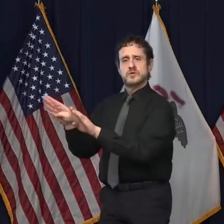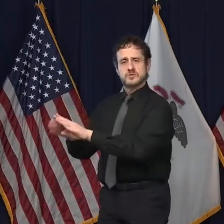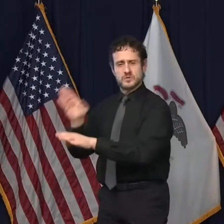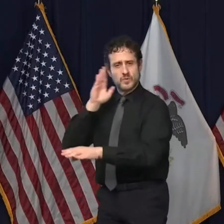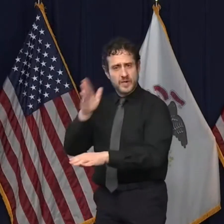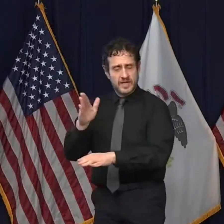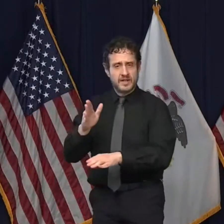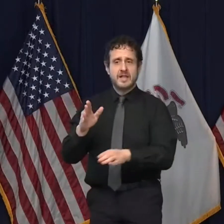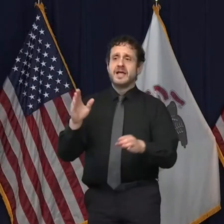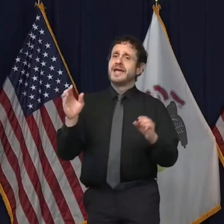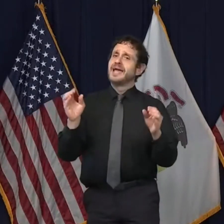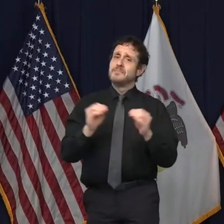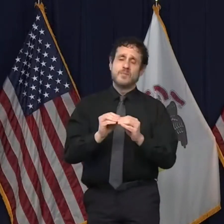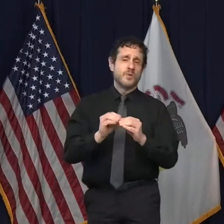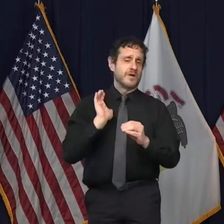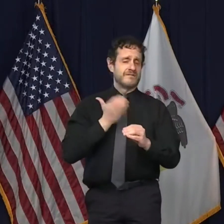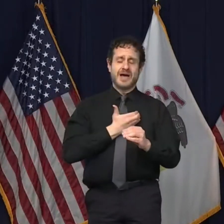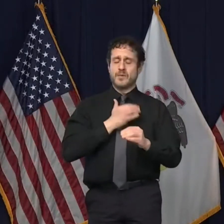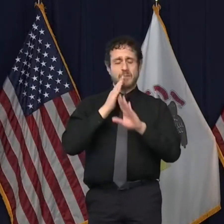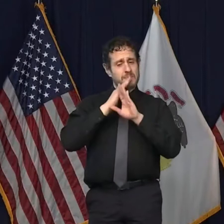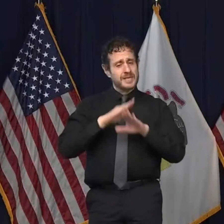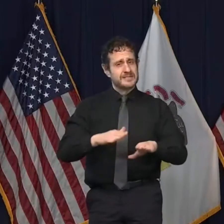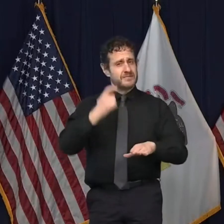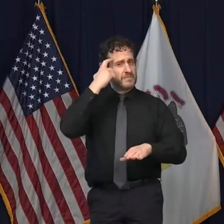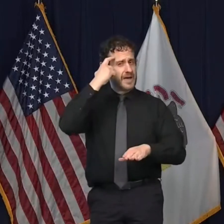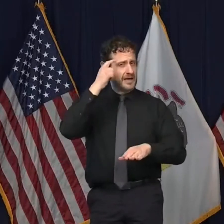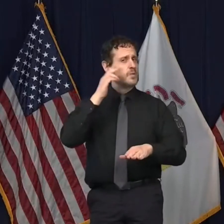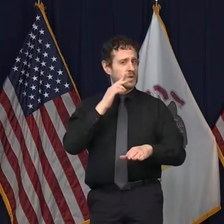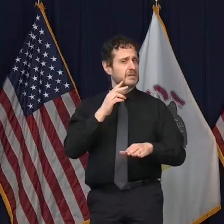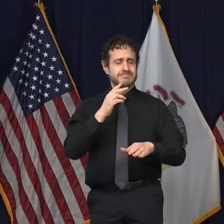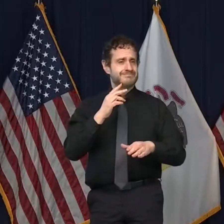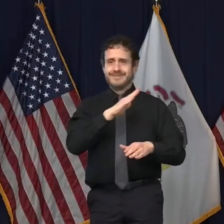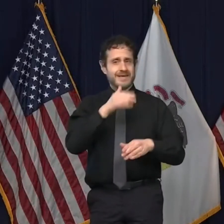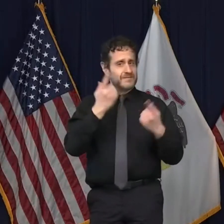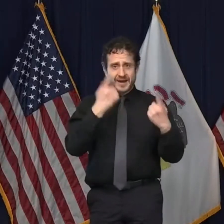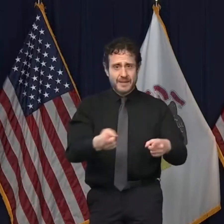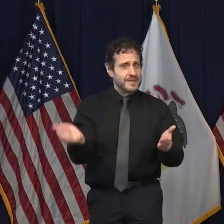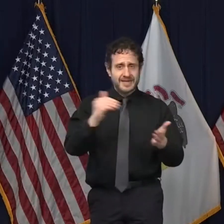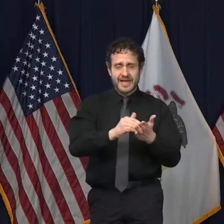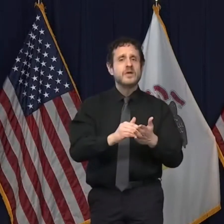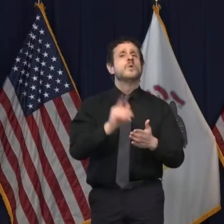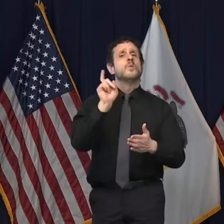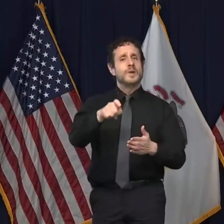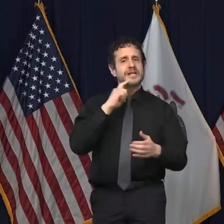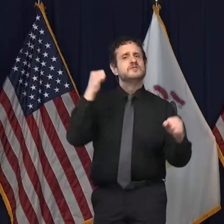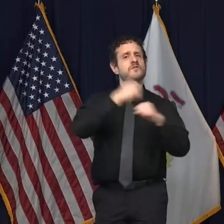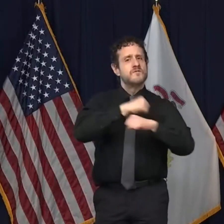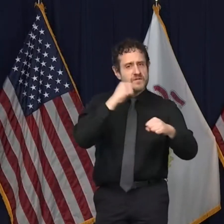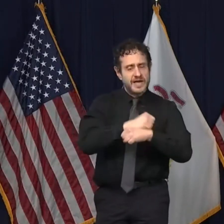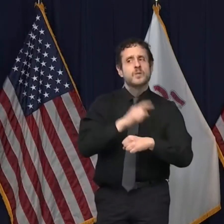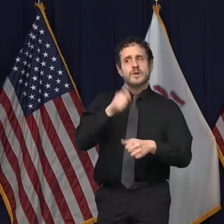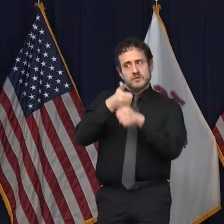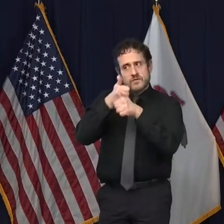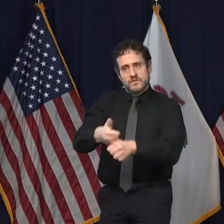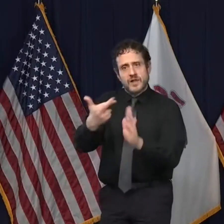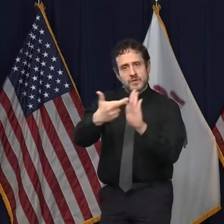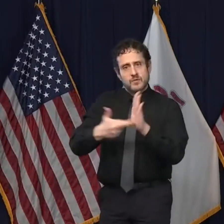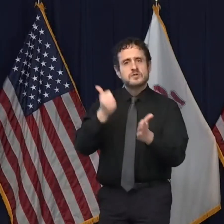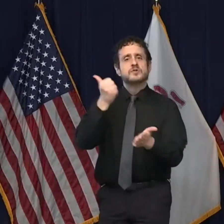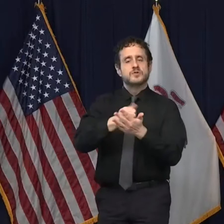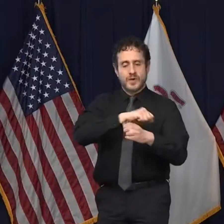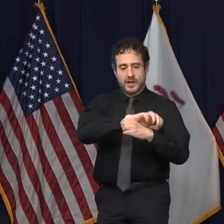and stealing more peace of mind than it already has. Let's fight back, and let's do what it takes to get us to the end